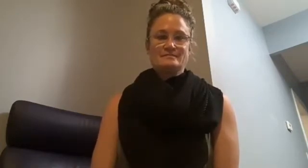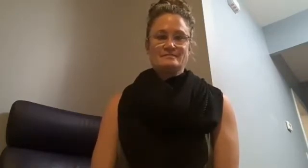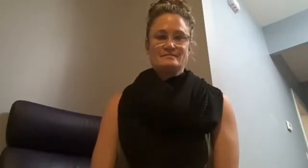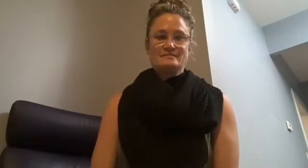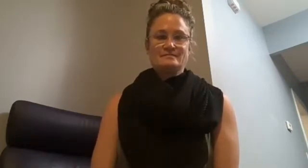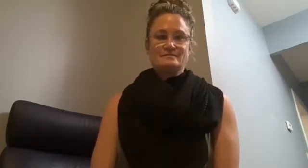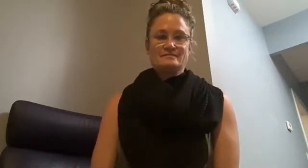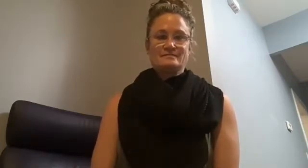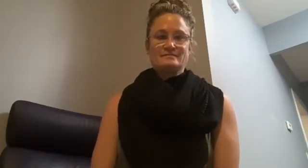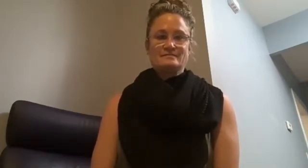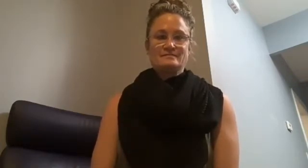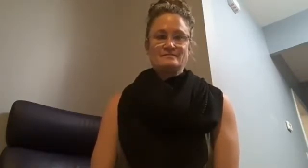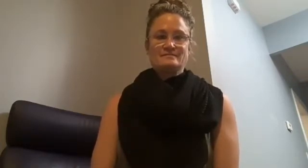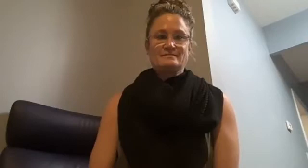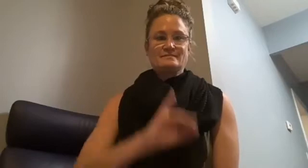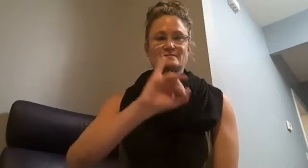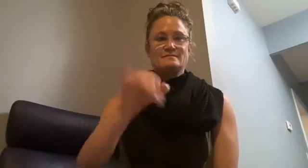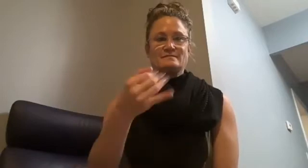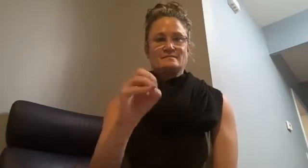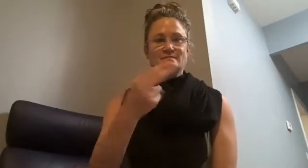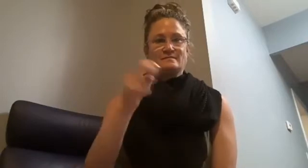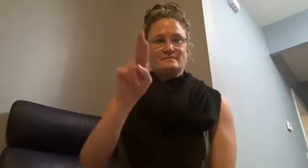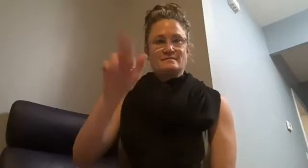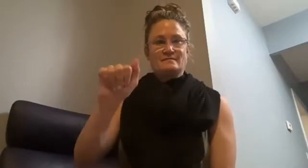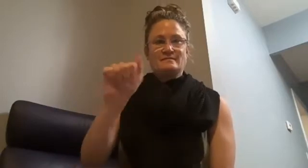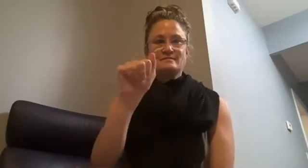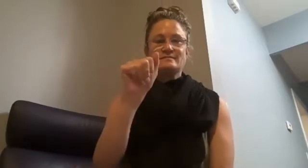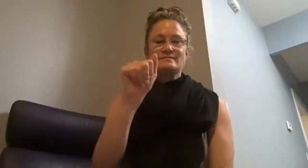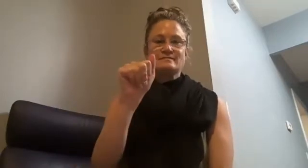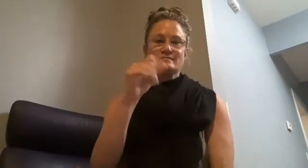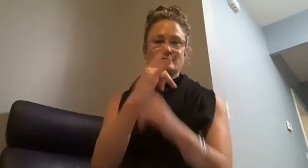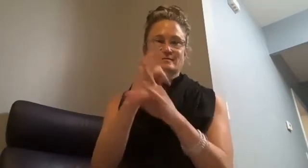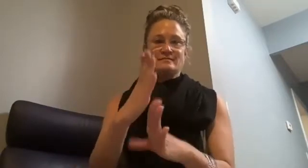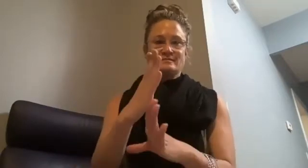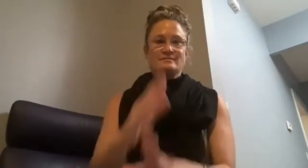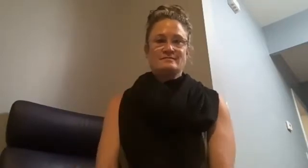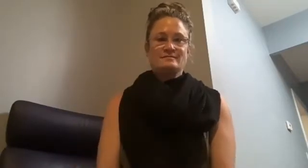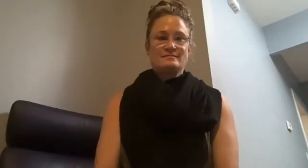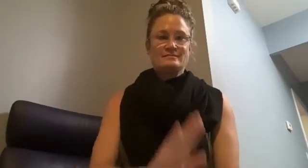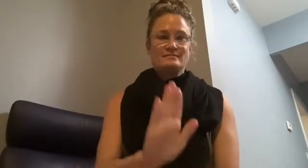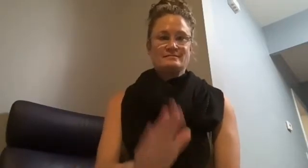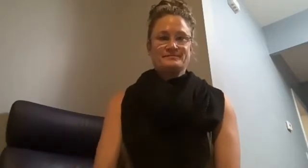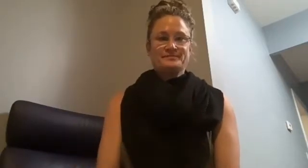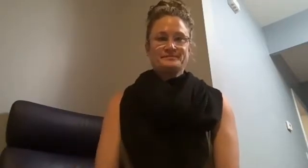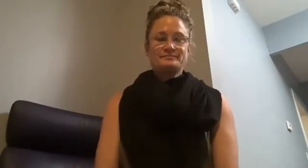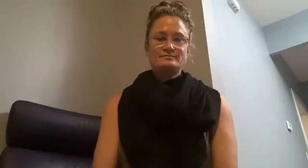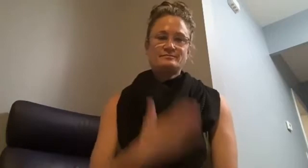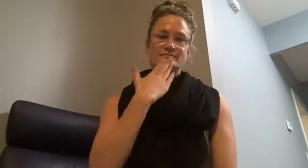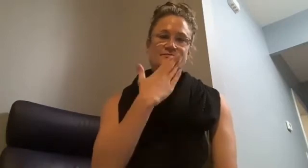Joshua Alcoholic. Hey, Josh. For First off, Dustin, thanks for asking me to be